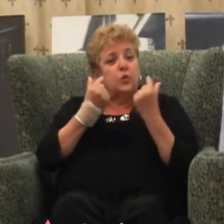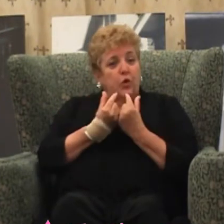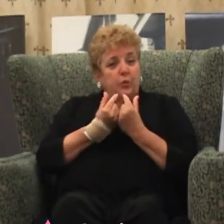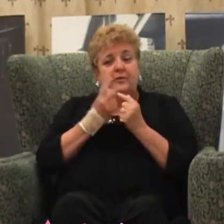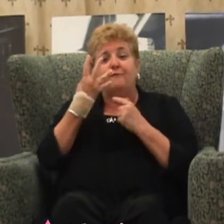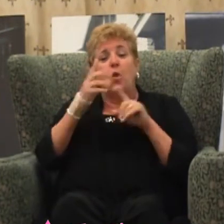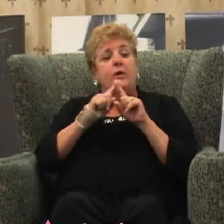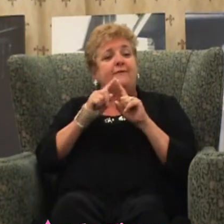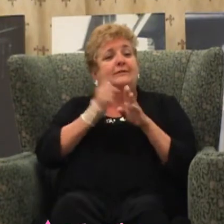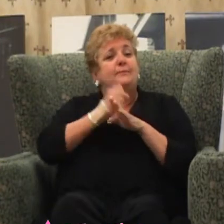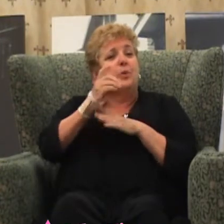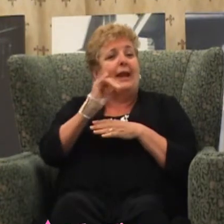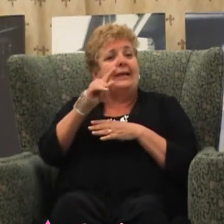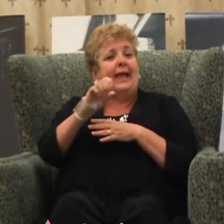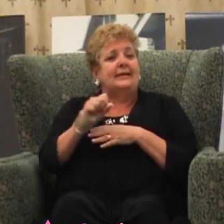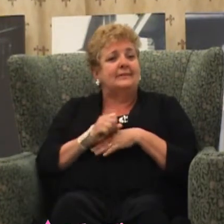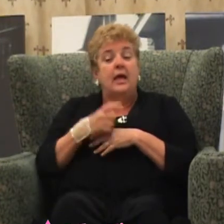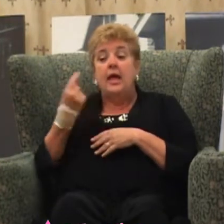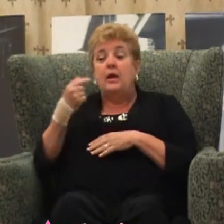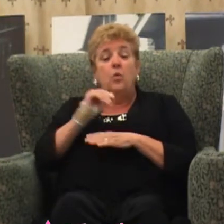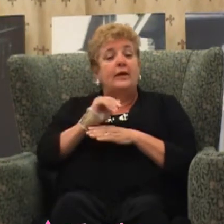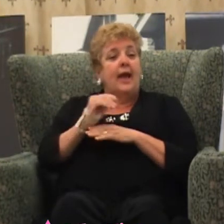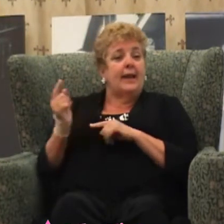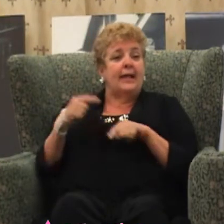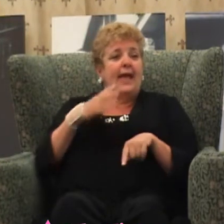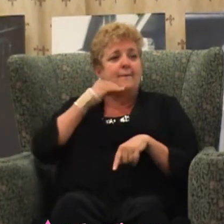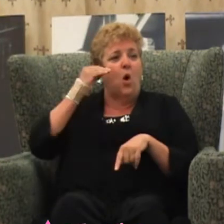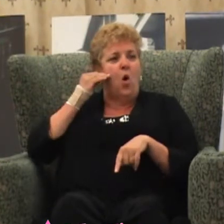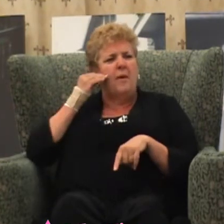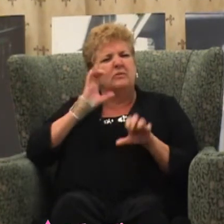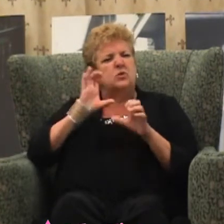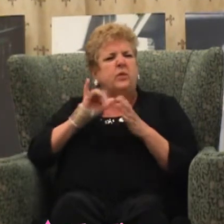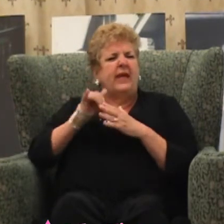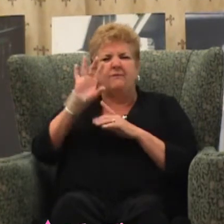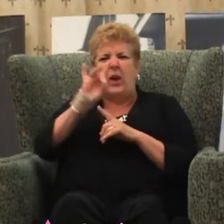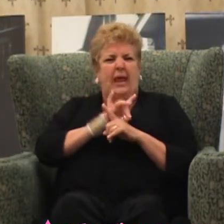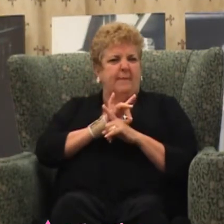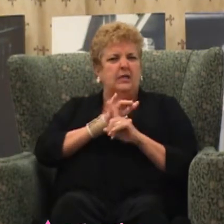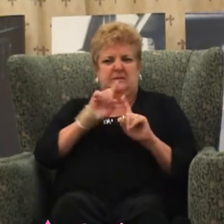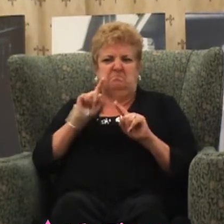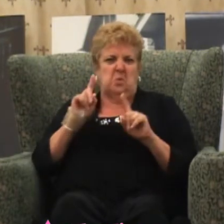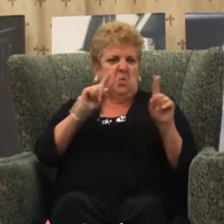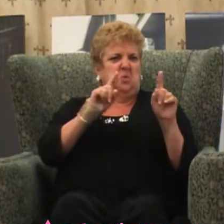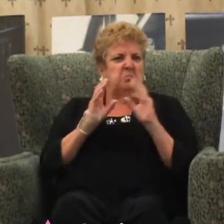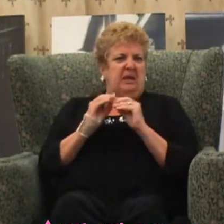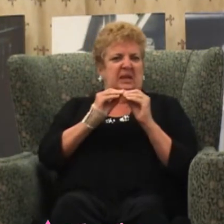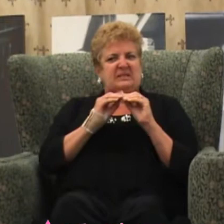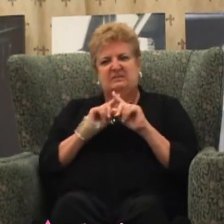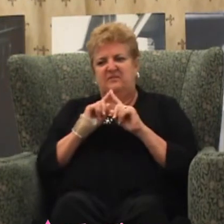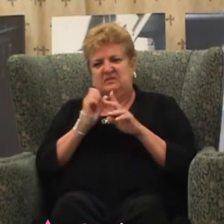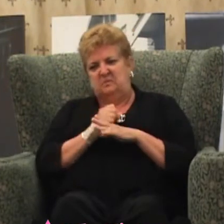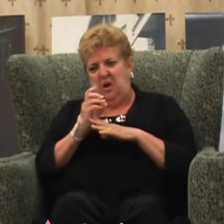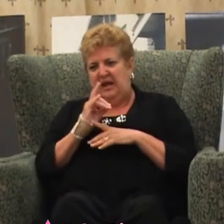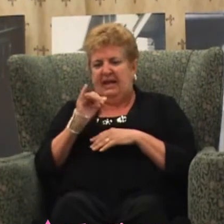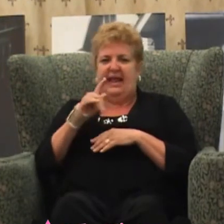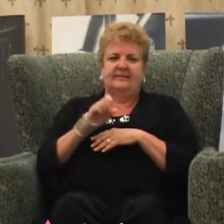one night I came home from a meeting after I'd been doing this for about 8 months, and I did what I usually do. I came home with a bottle of whiskey, and